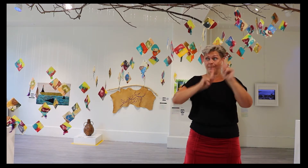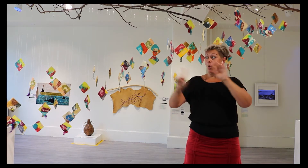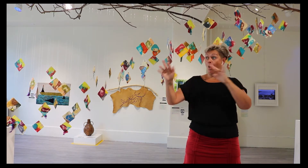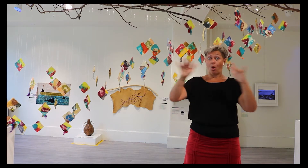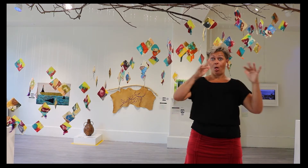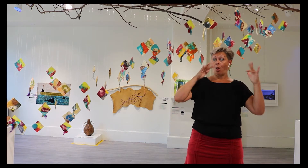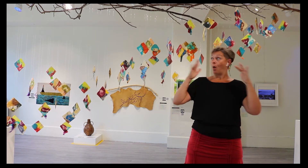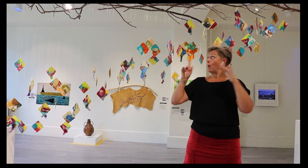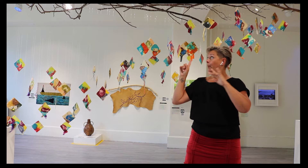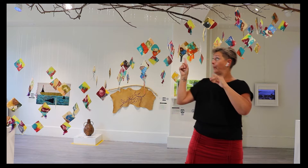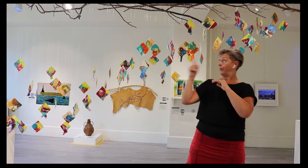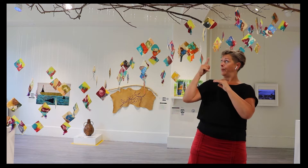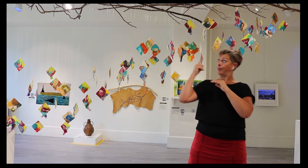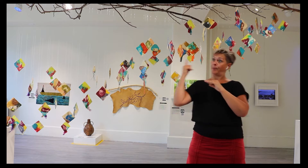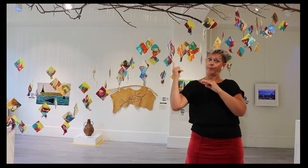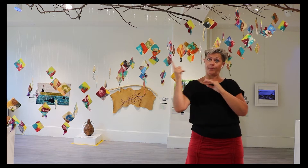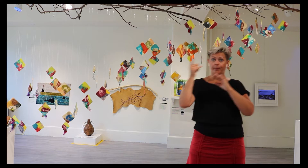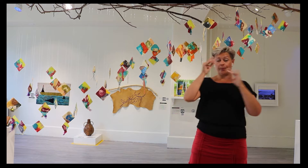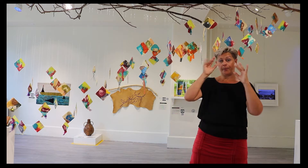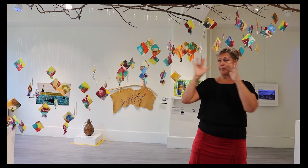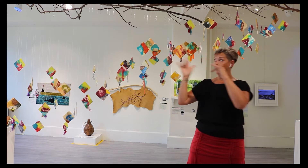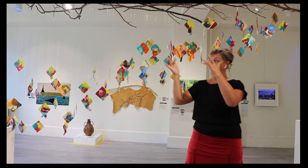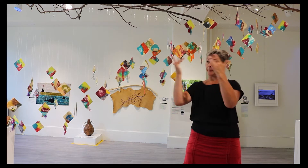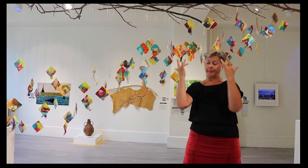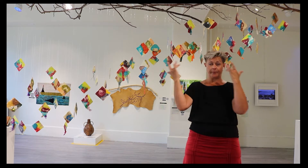cause the cards to spin, twist, and sparkle in the